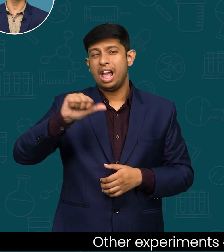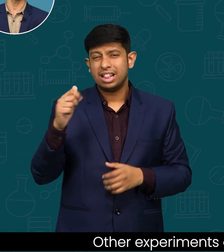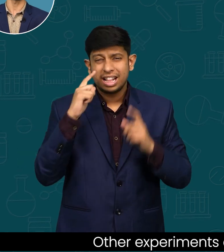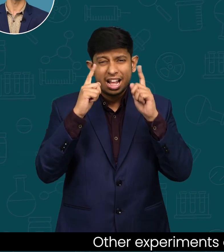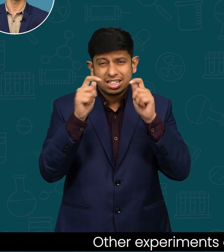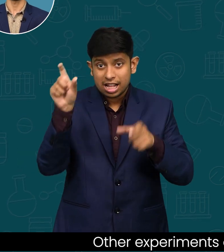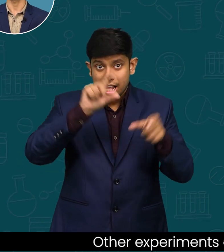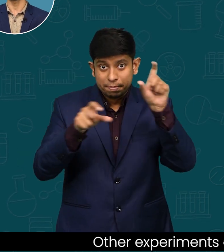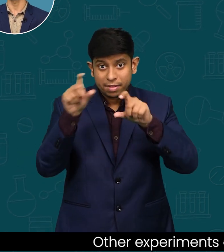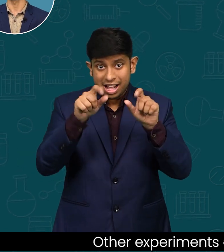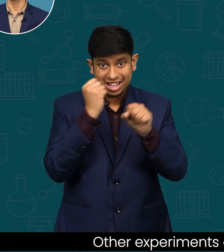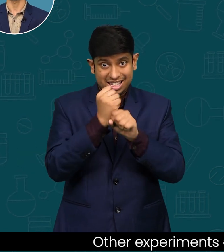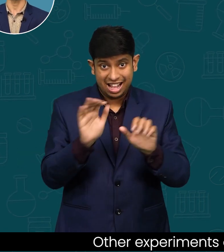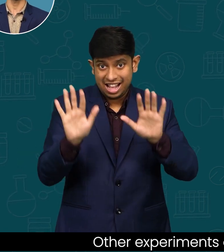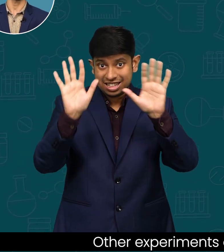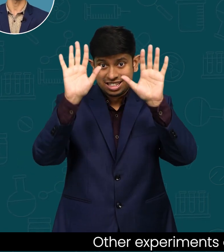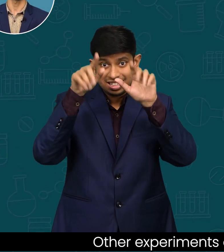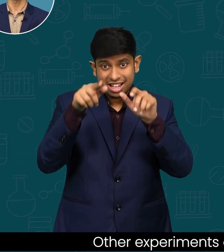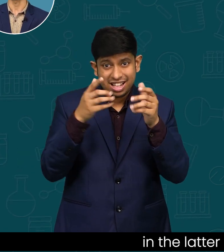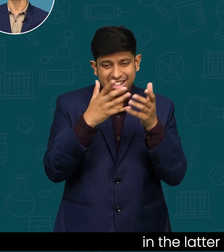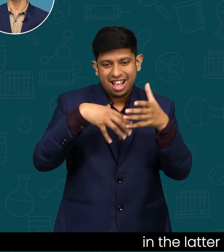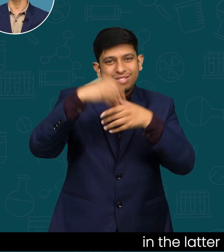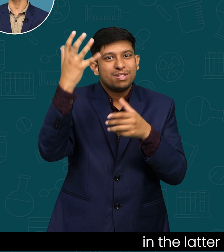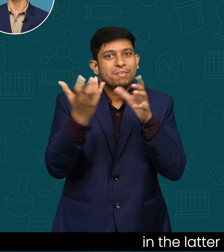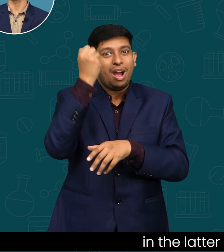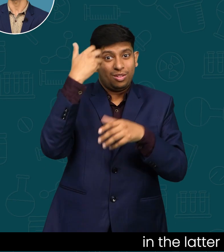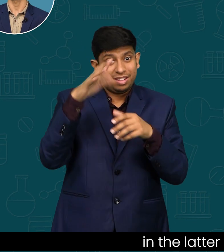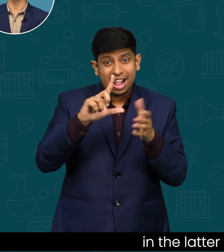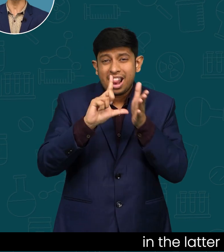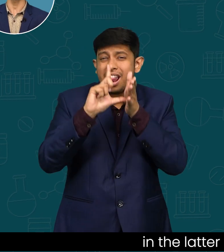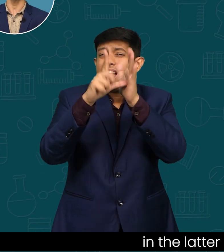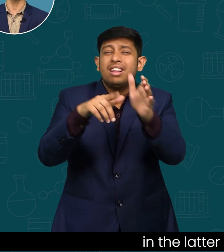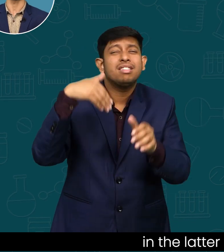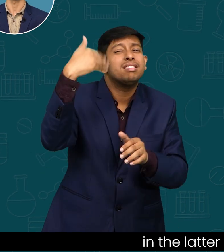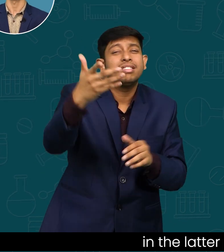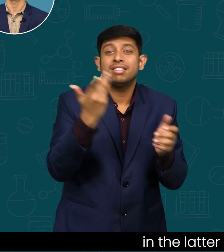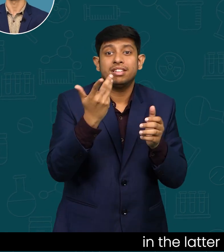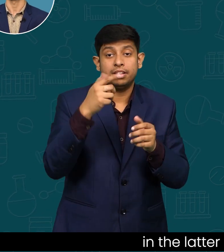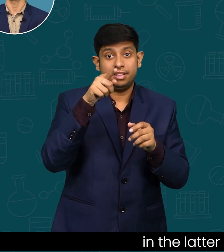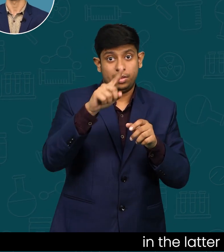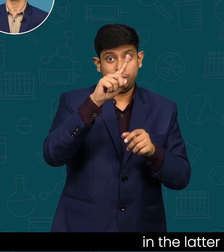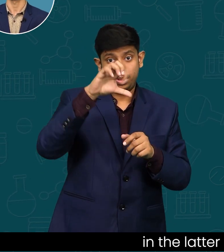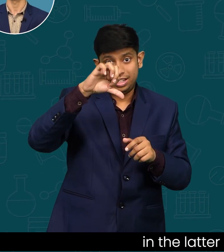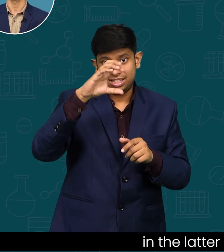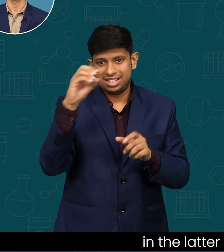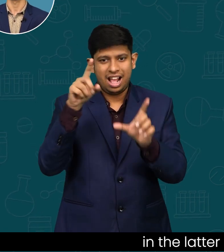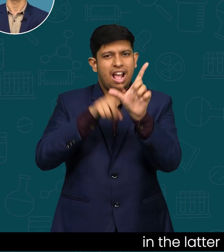Other experiments on gases were carried out in the latter part of 19th century.